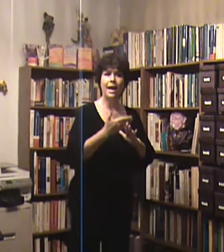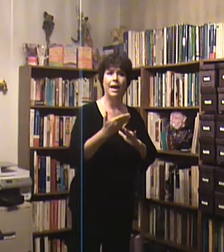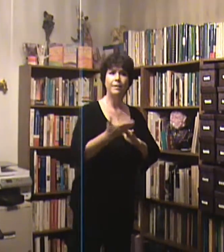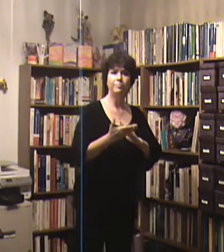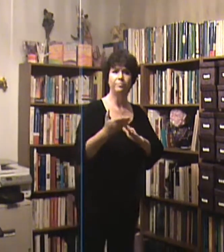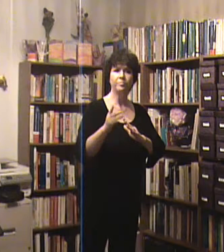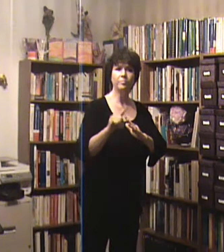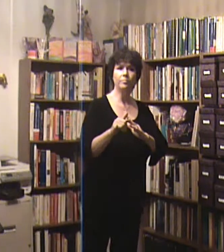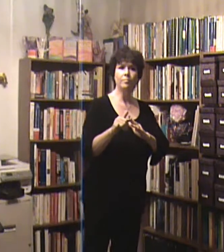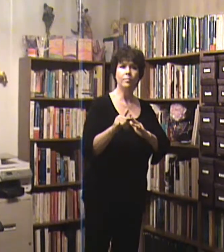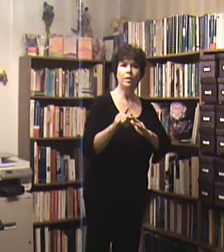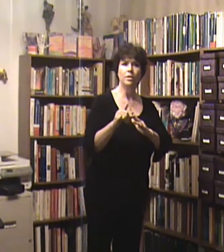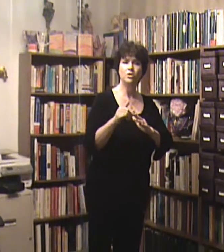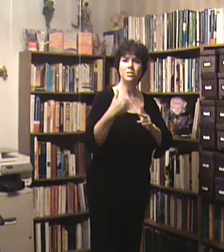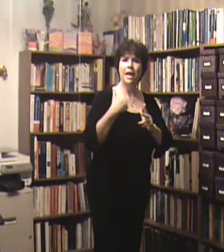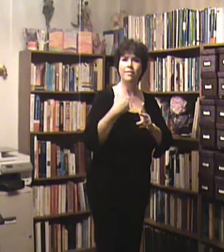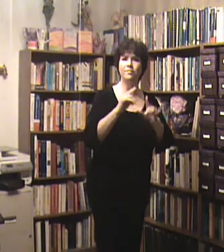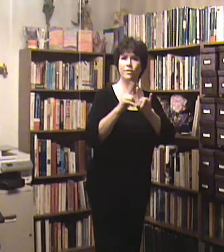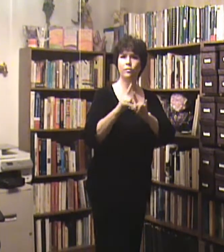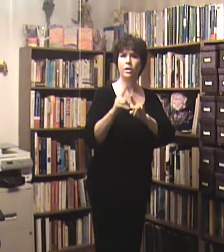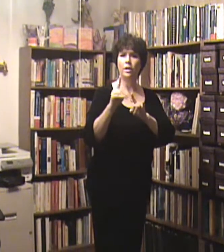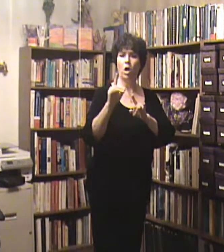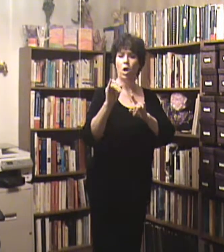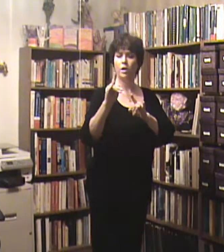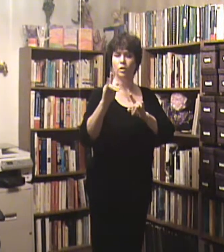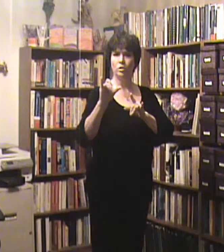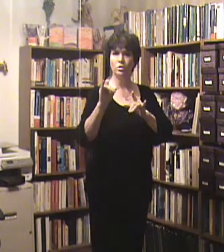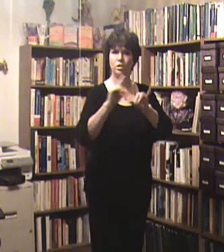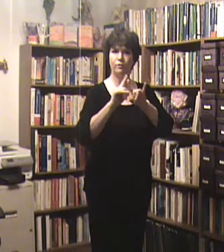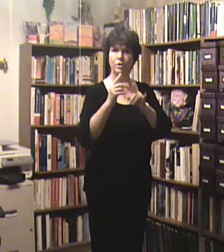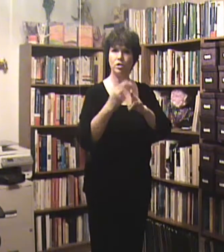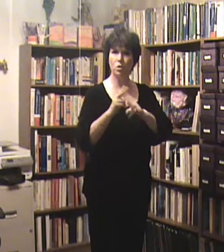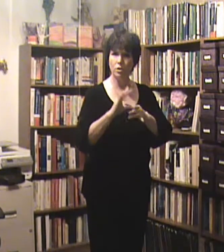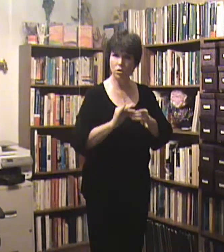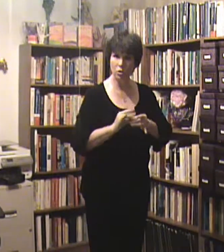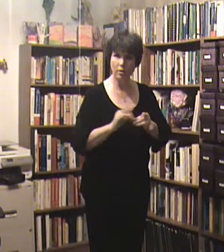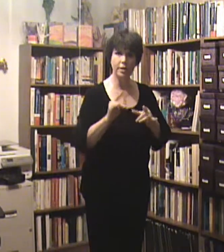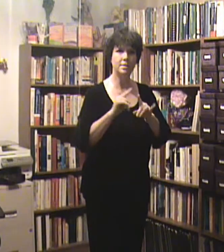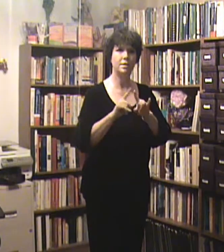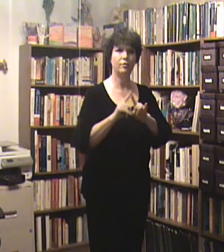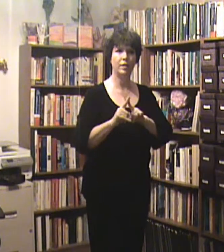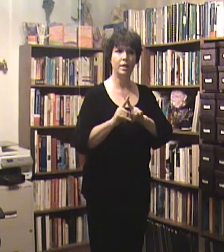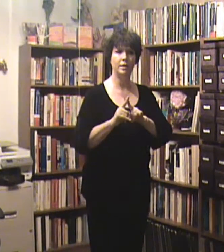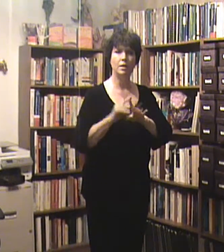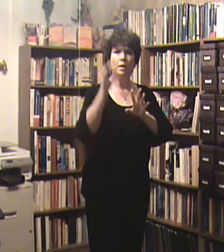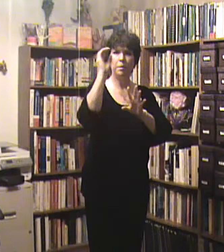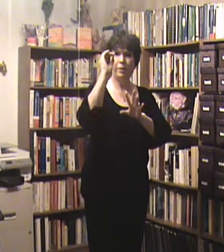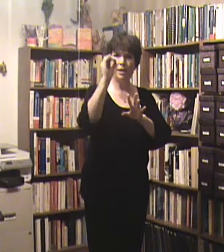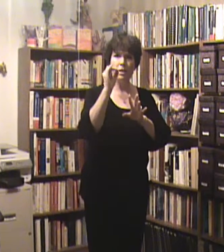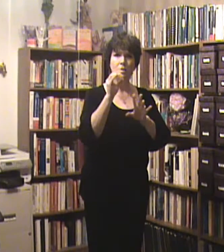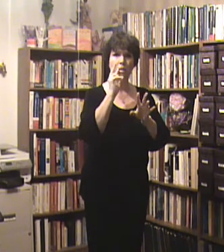that just have different articles, different short stories, different opinions